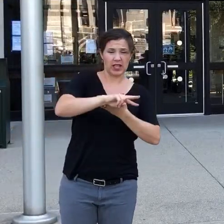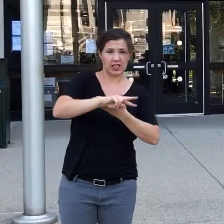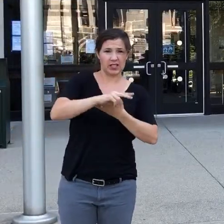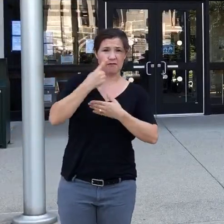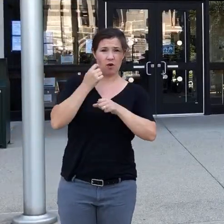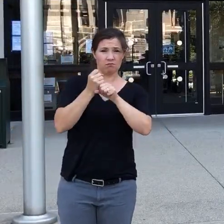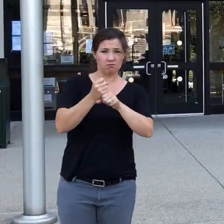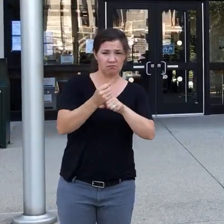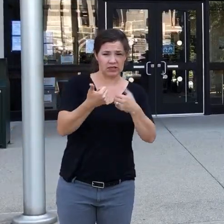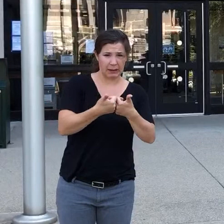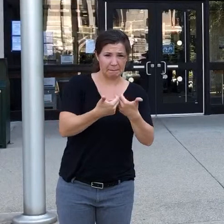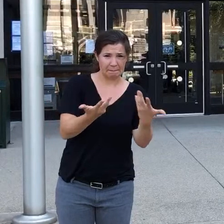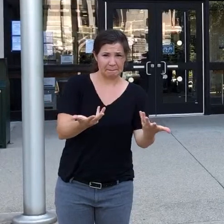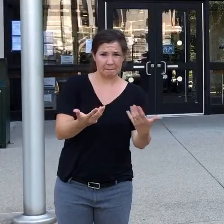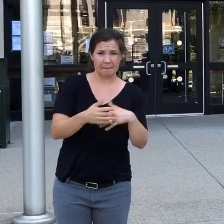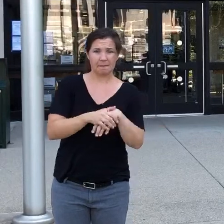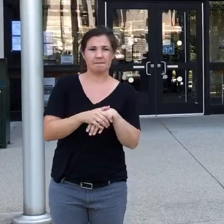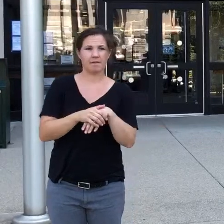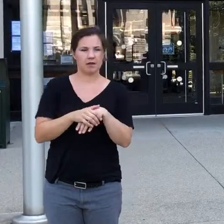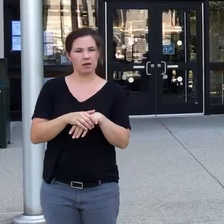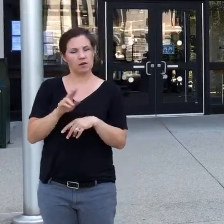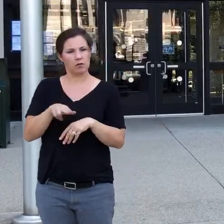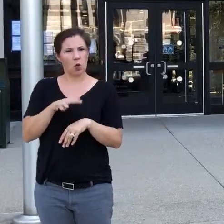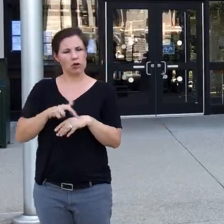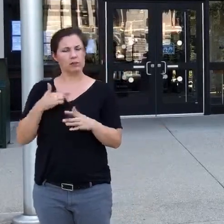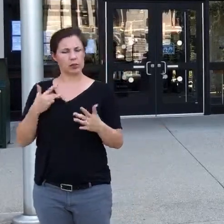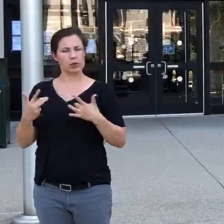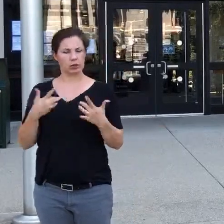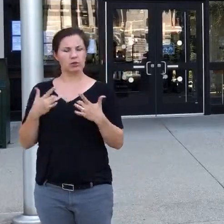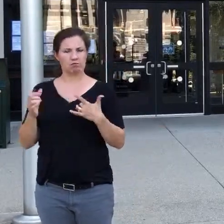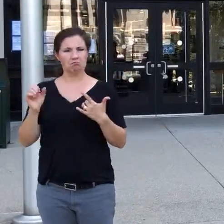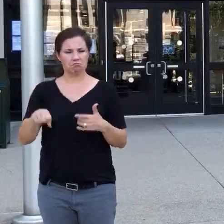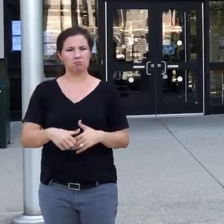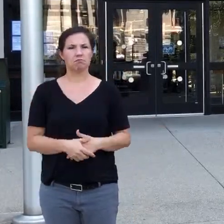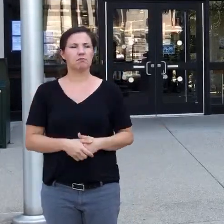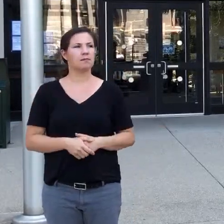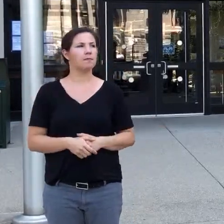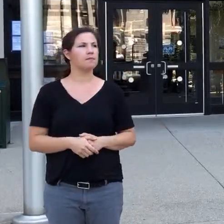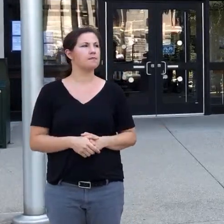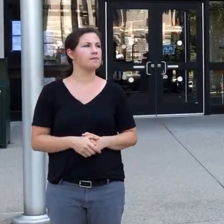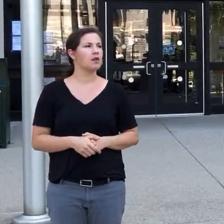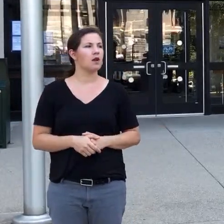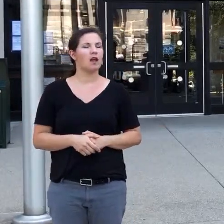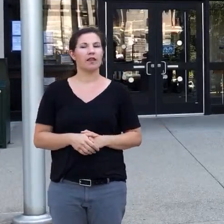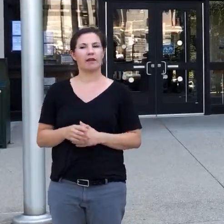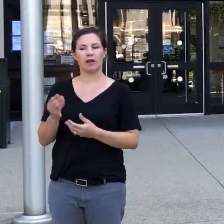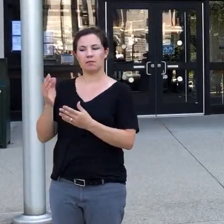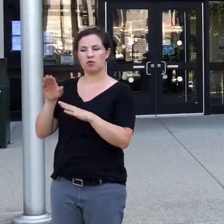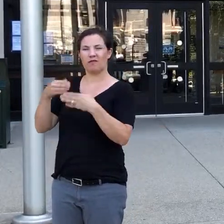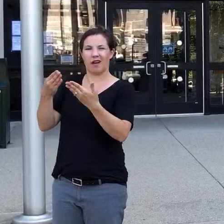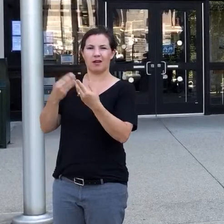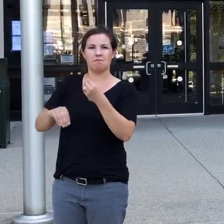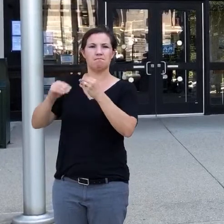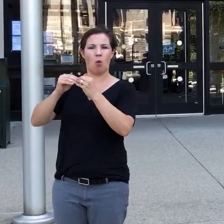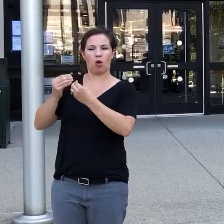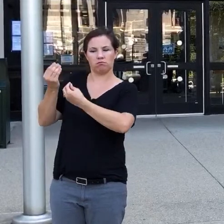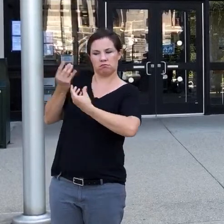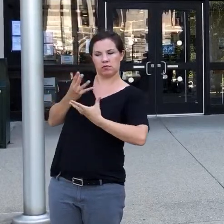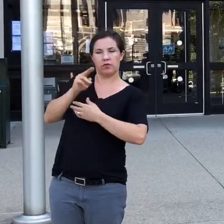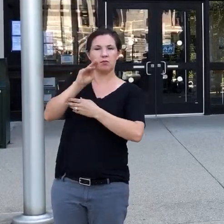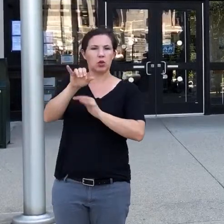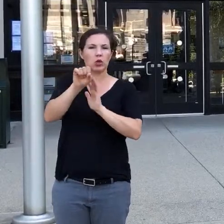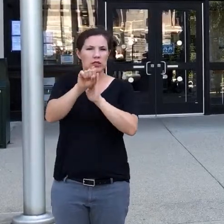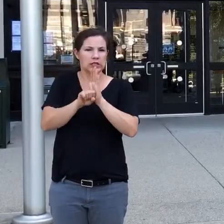With regards to the Florida Marlins testing positive, of course I'm concerned. We have received additional guidance from New York State, as